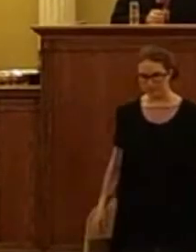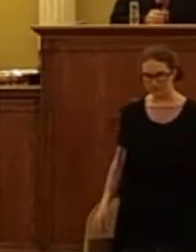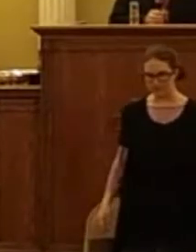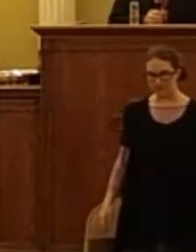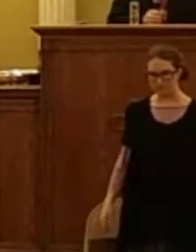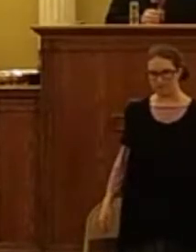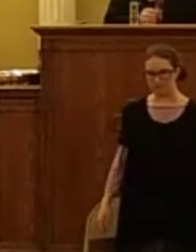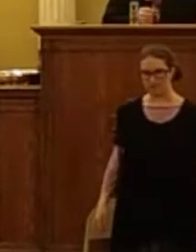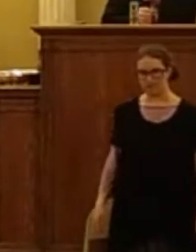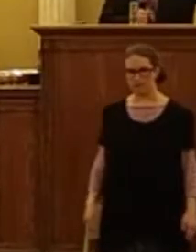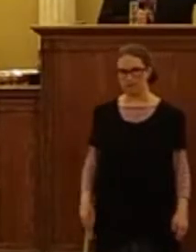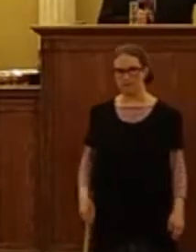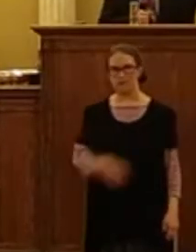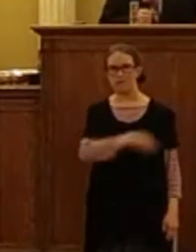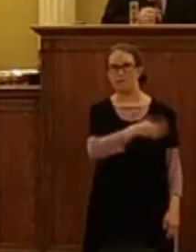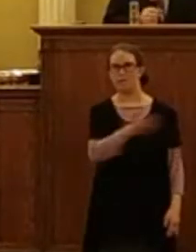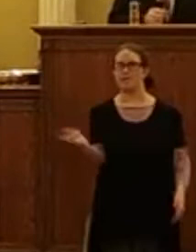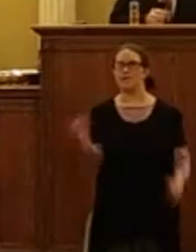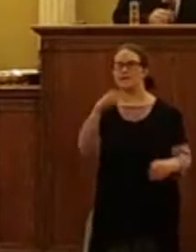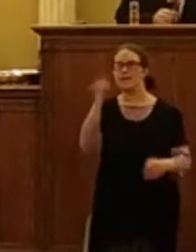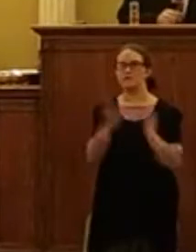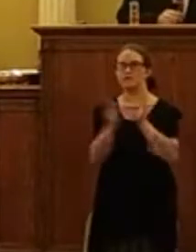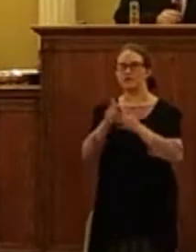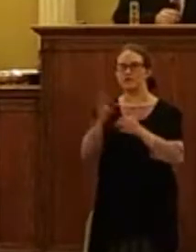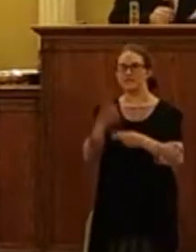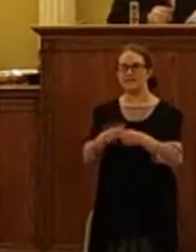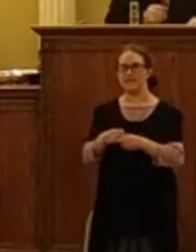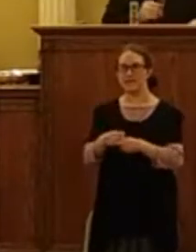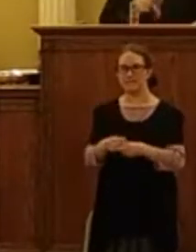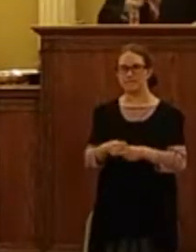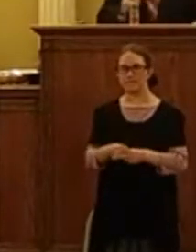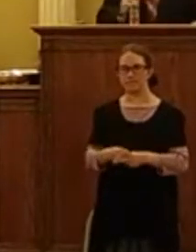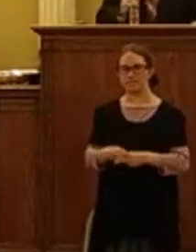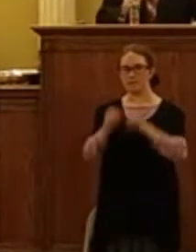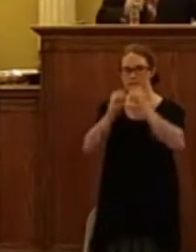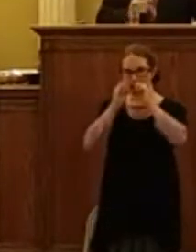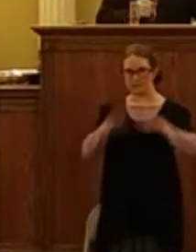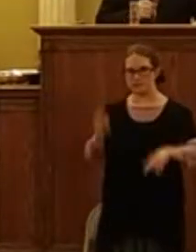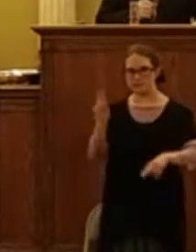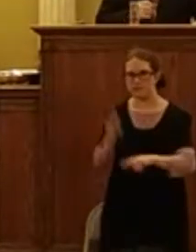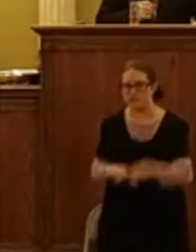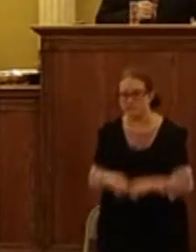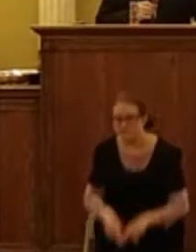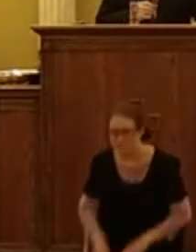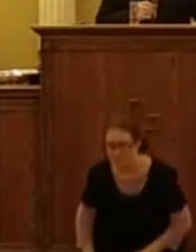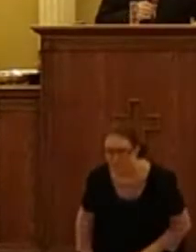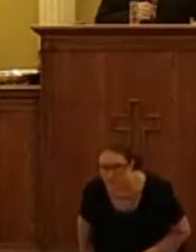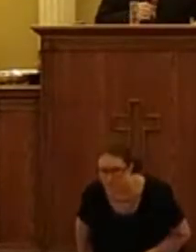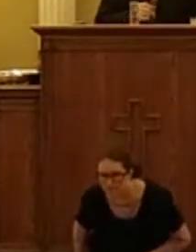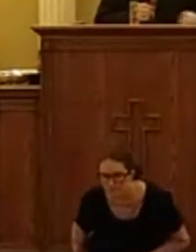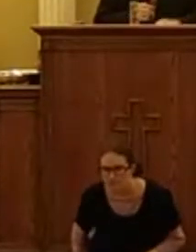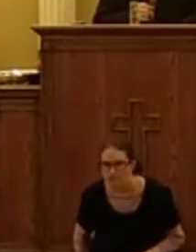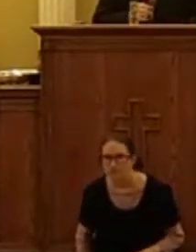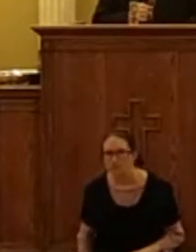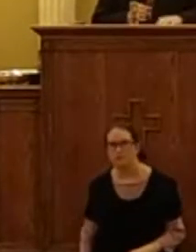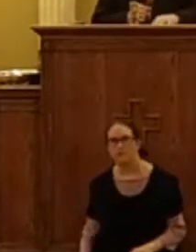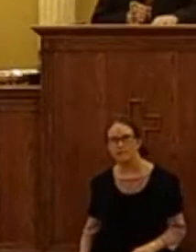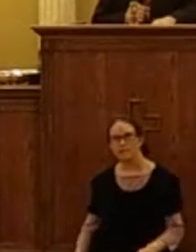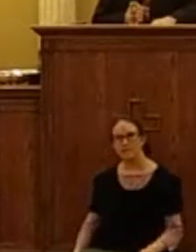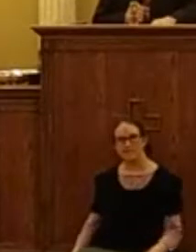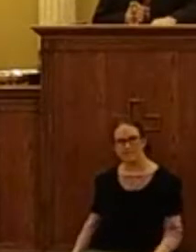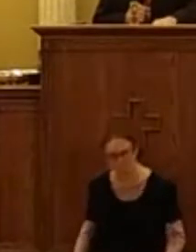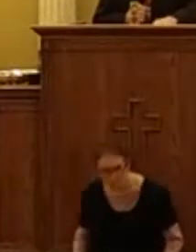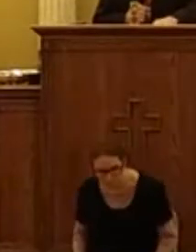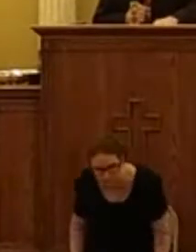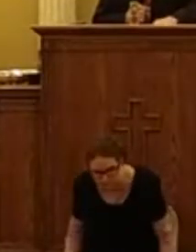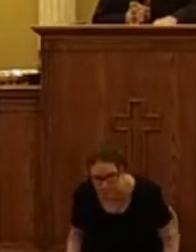Jesus, amen. Everybody said in Jesus' name, amen. God bless you. You may be seated. Hallelujah. Praise